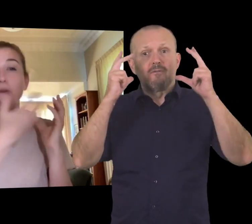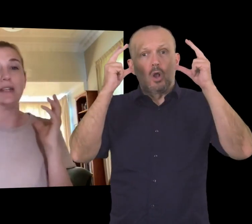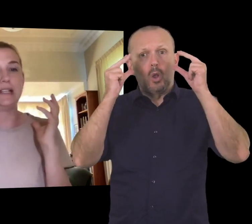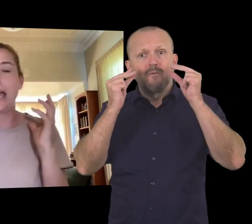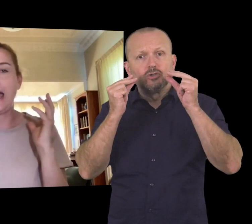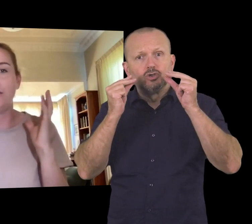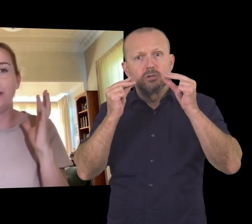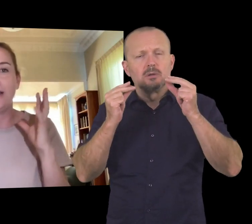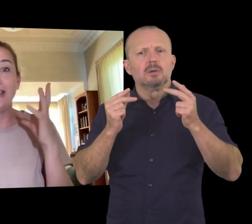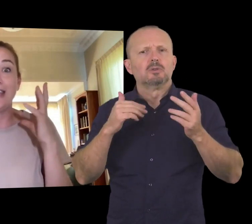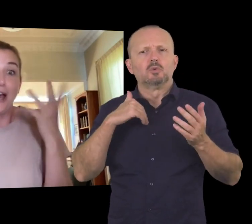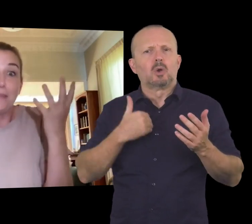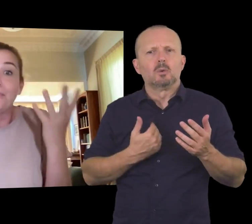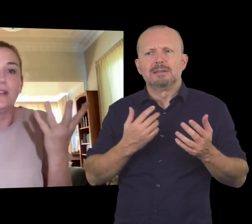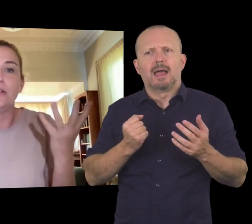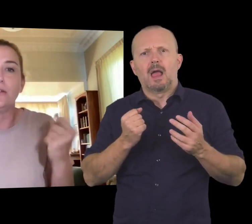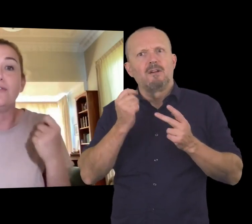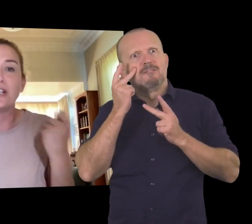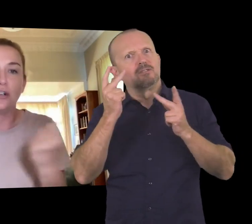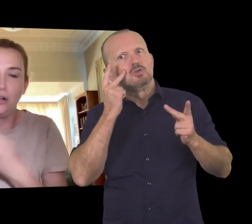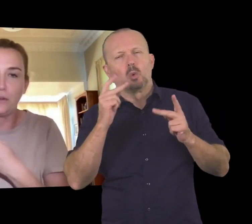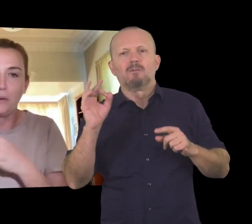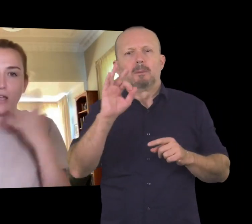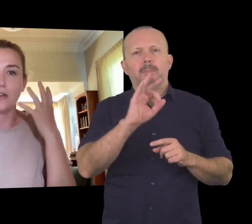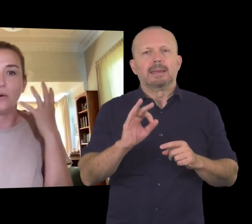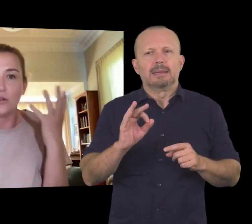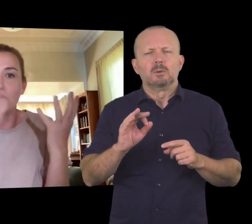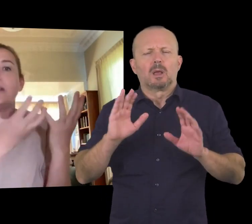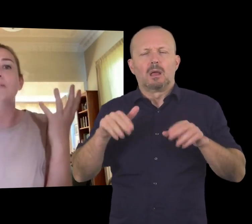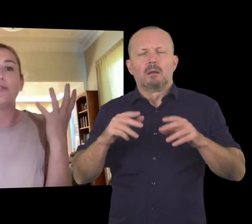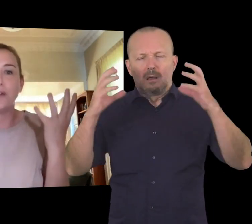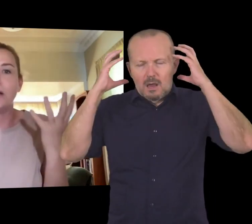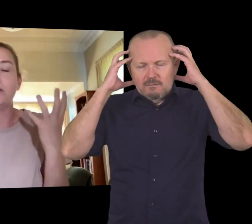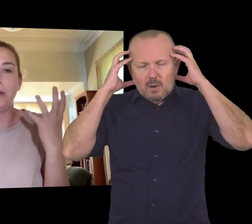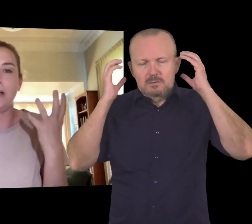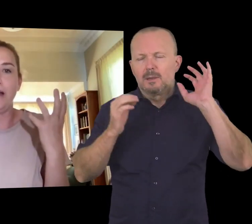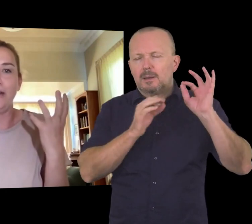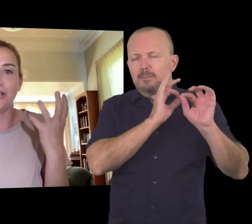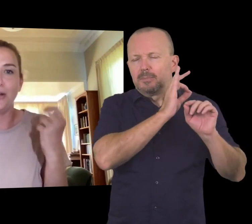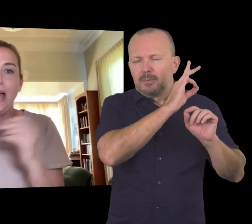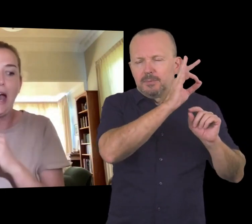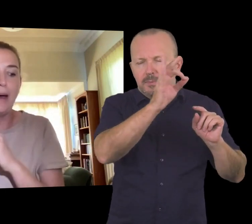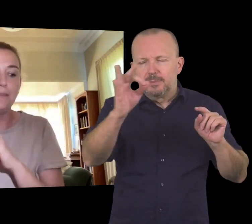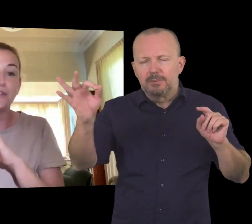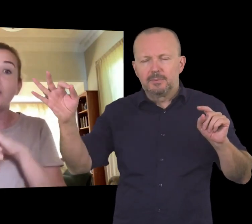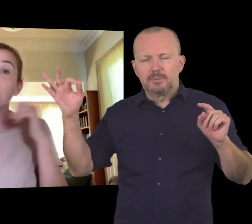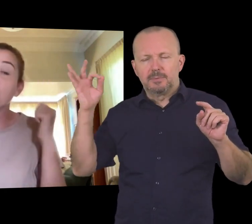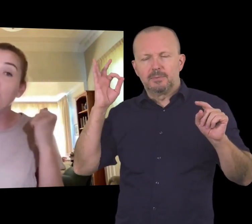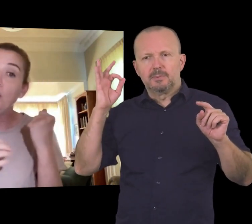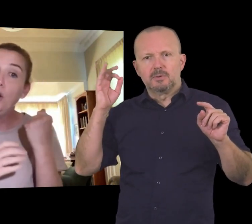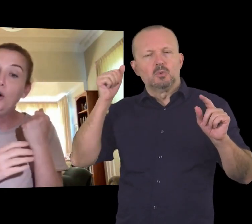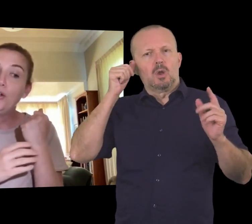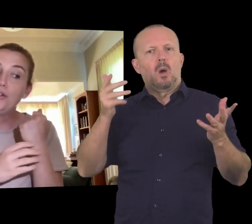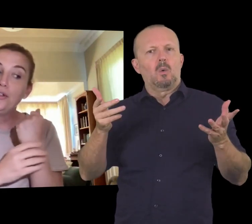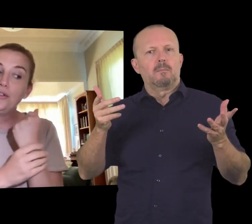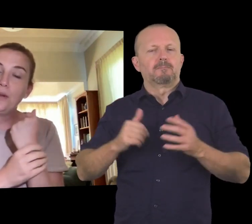you don't need to have the visual of the bee. You feel the bee around you. So